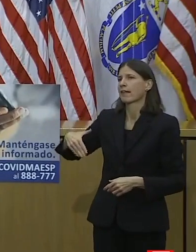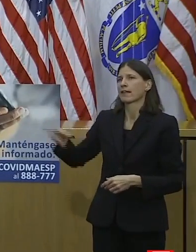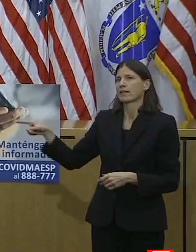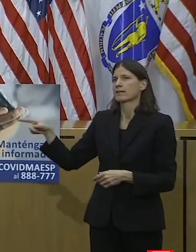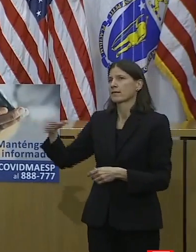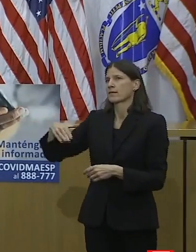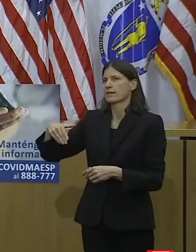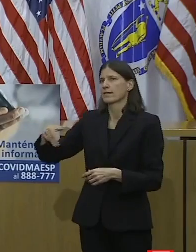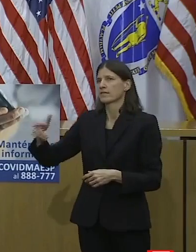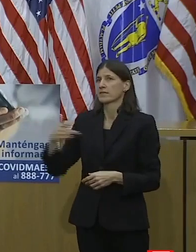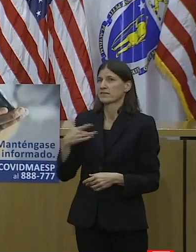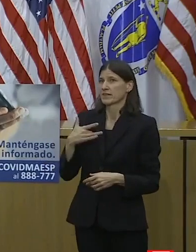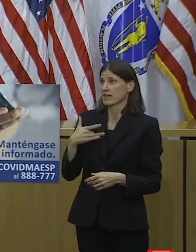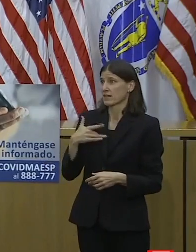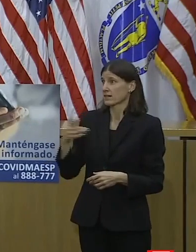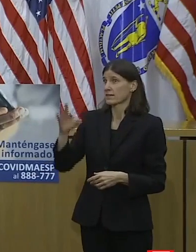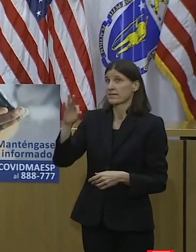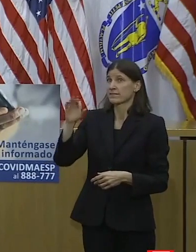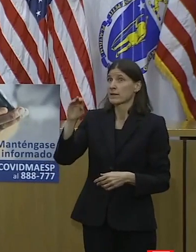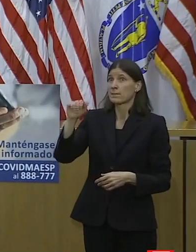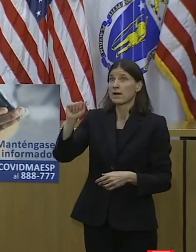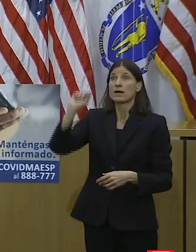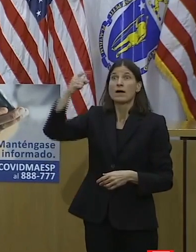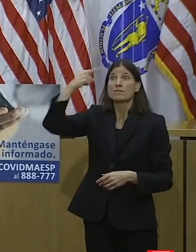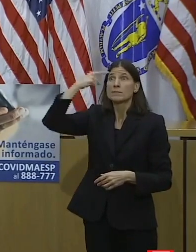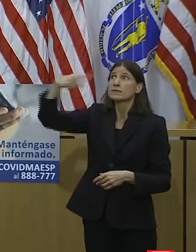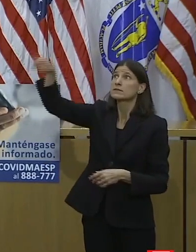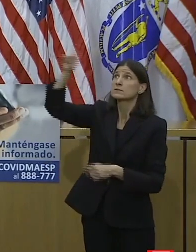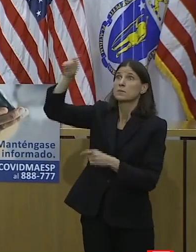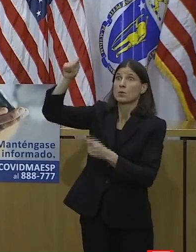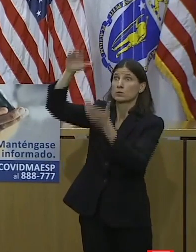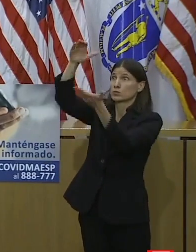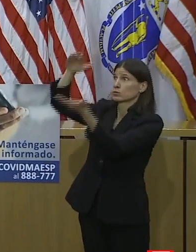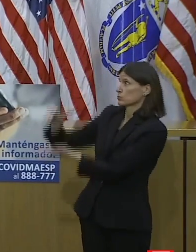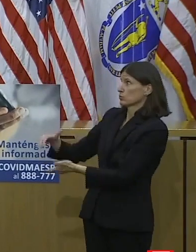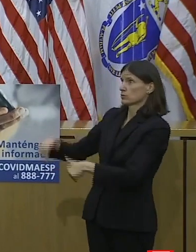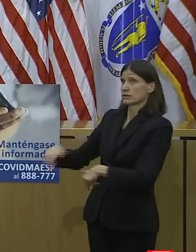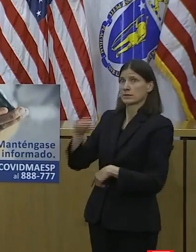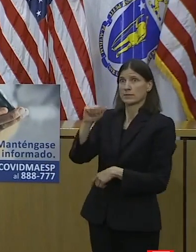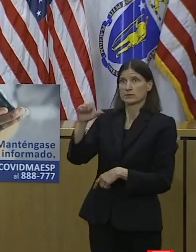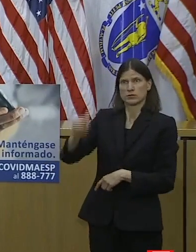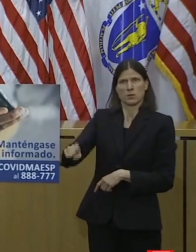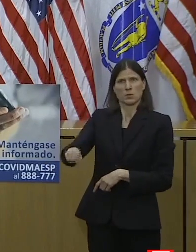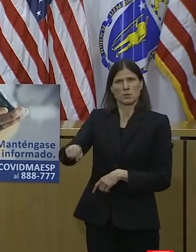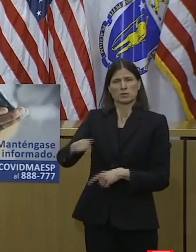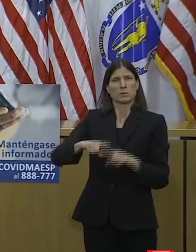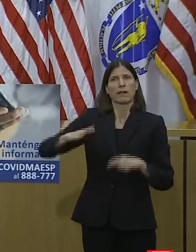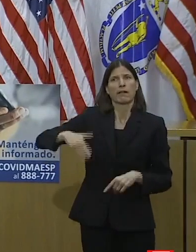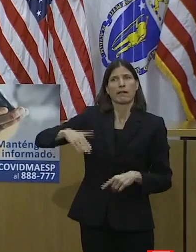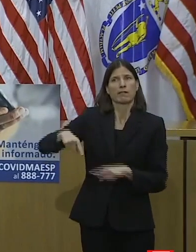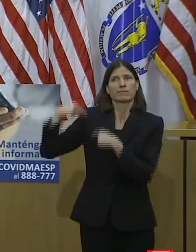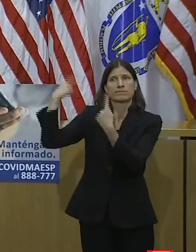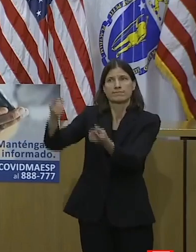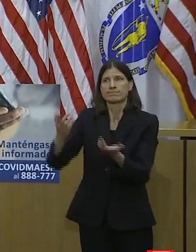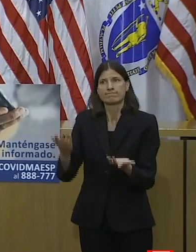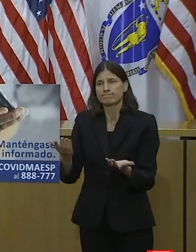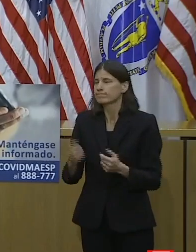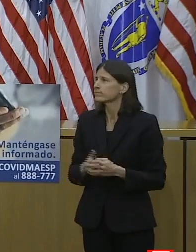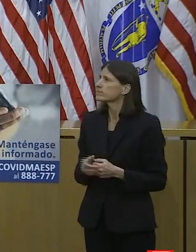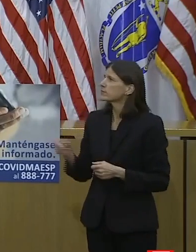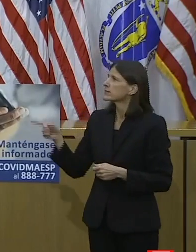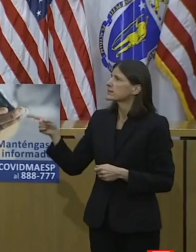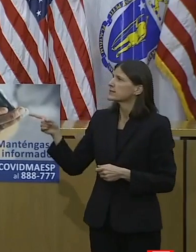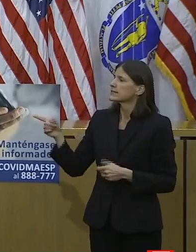being inspected and inventoried, and maybe tomorrow we'll have more to say about that. There